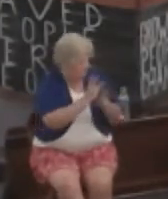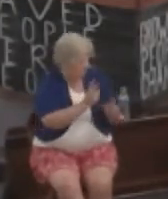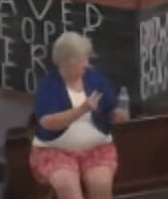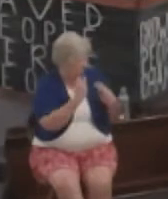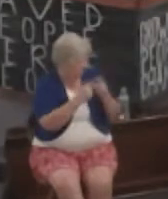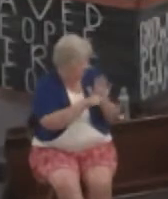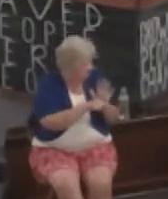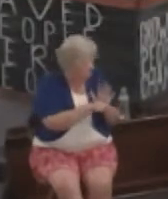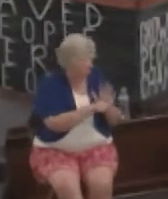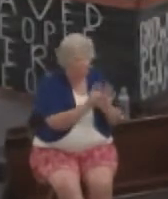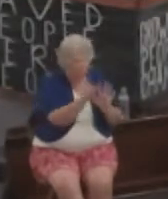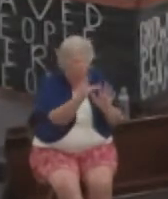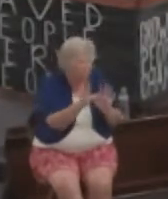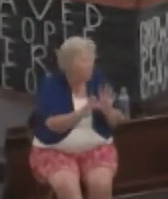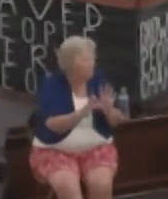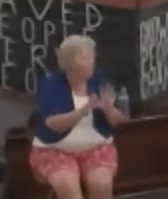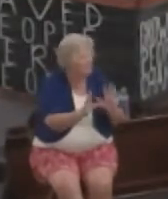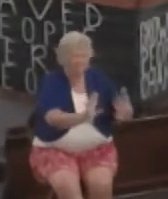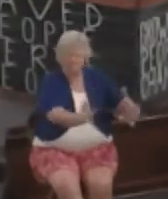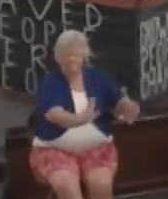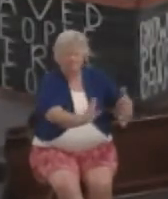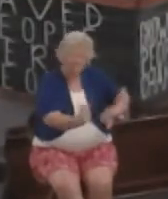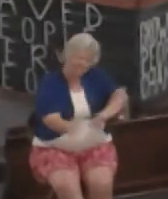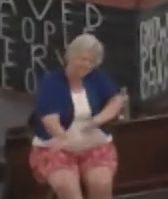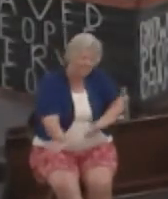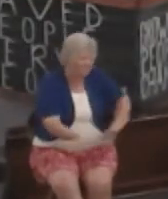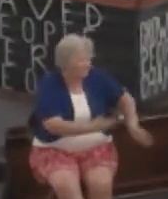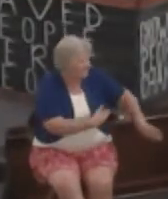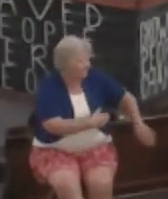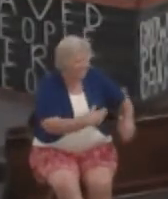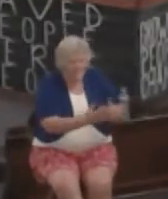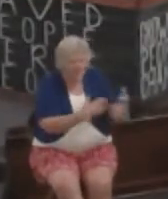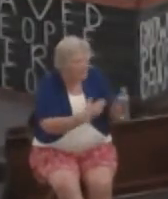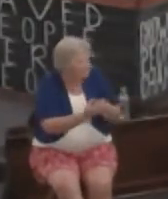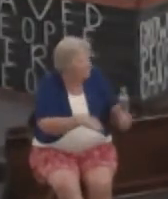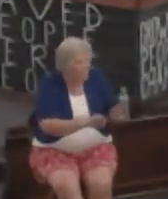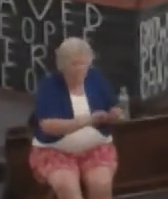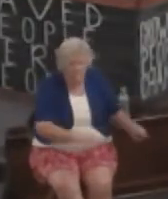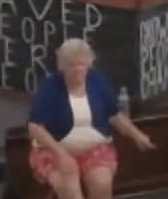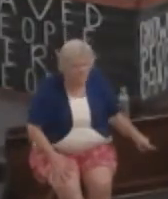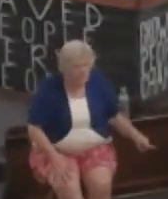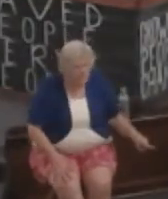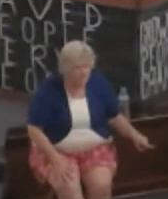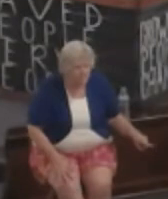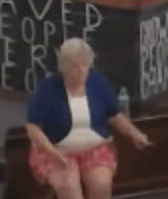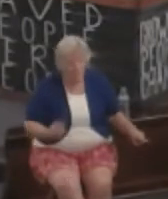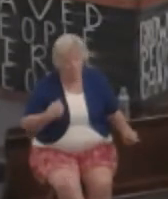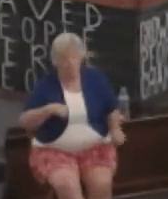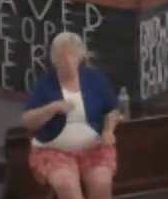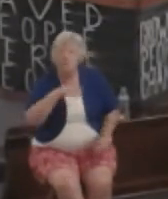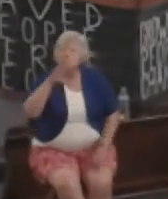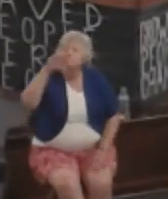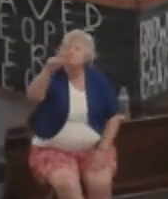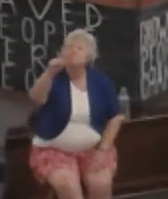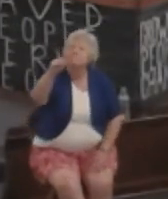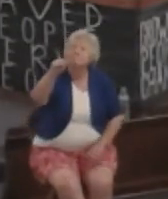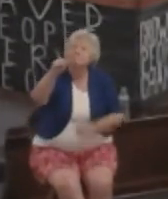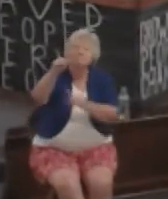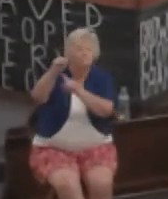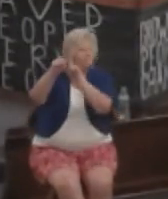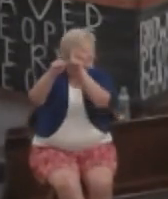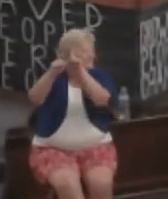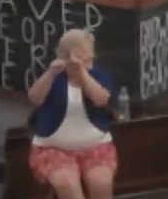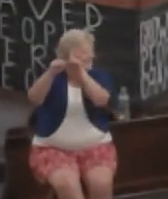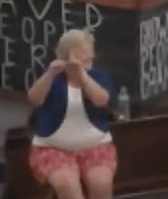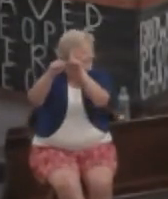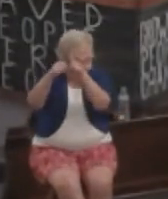says. Despite what's going on in the world, we grasp onto that, and